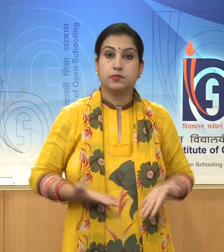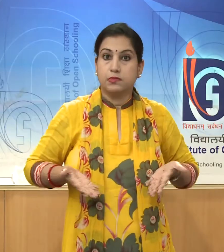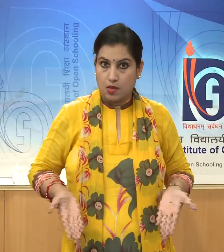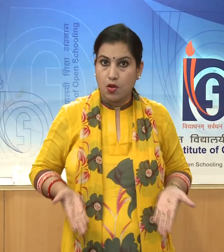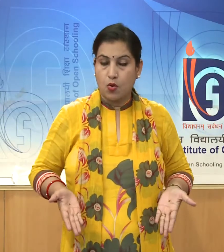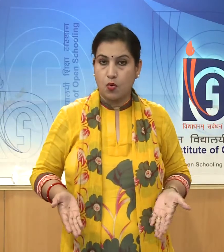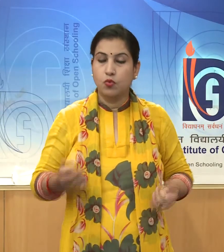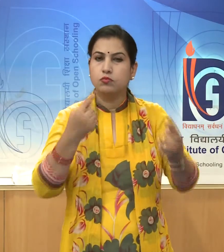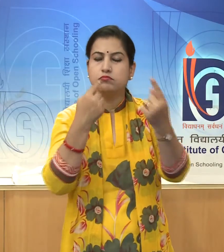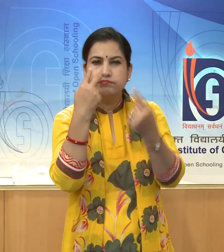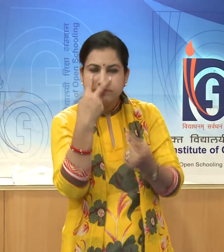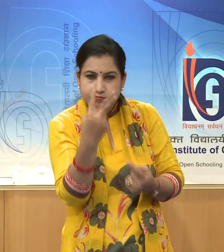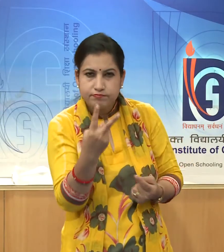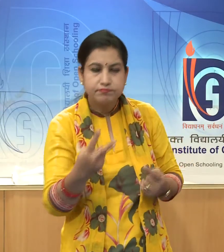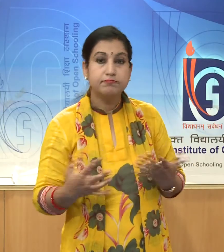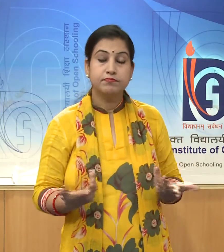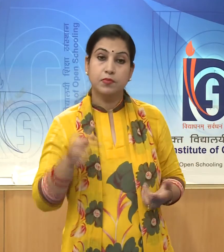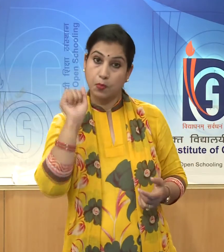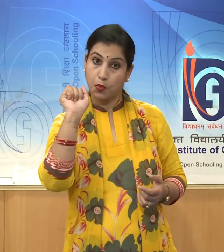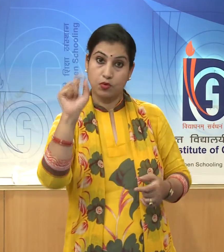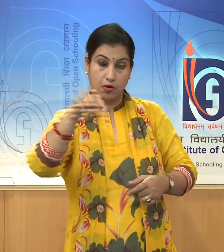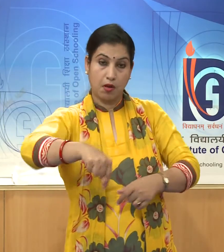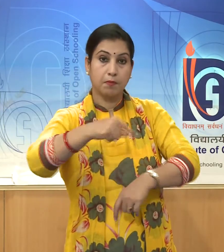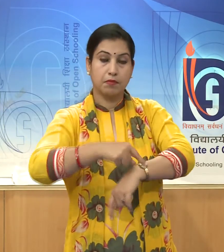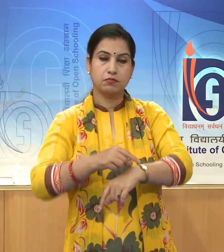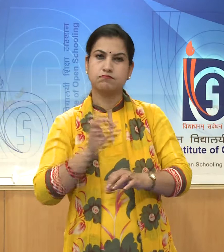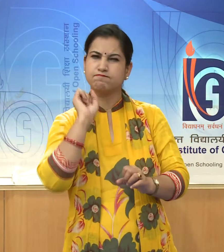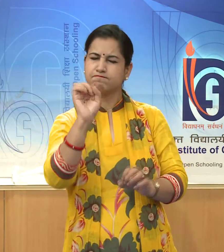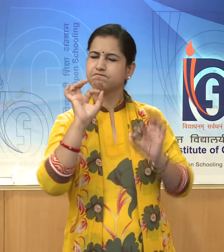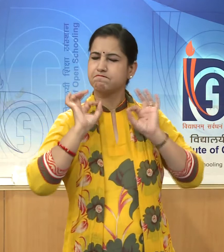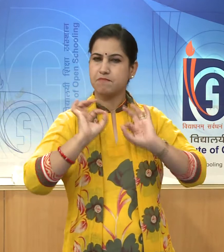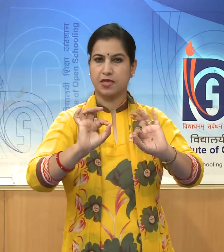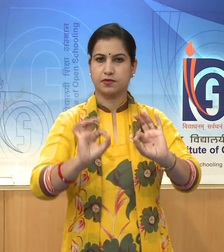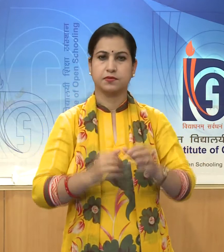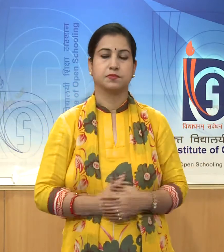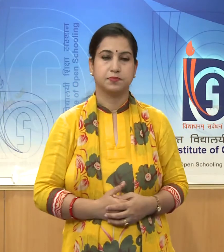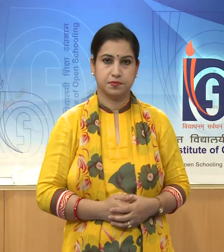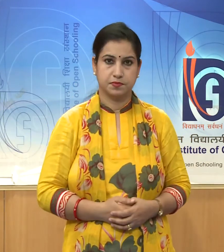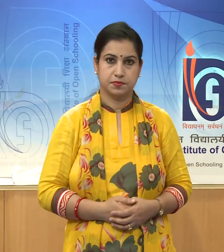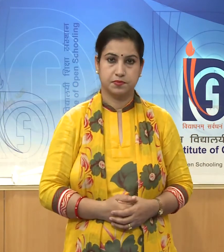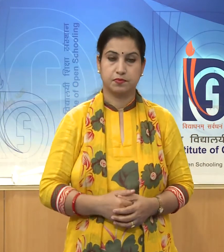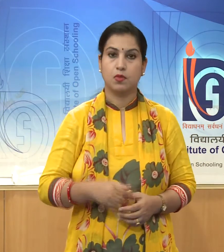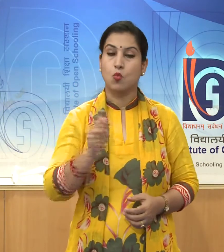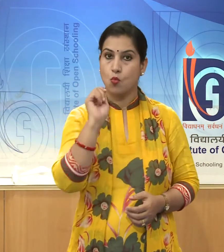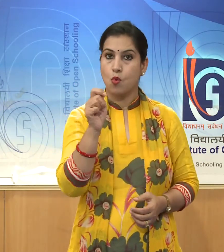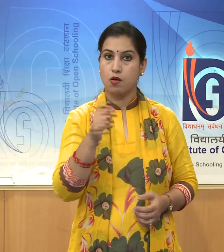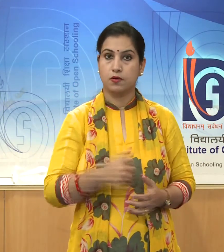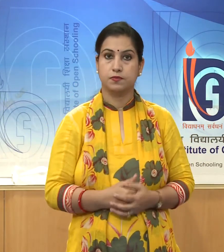Now we will see one of the most acclaimed work